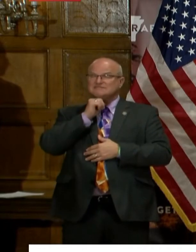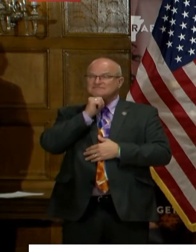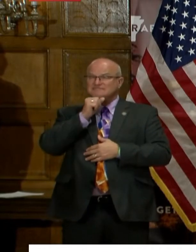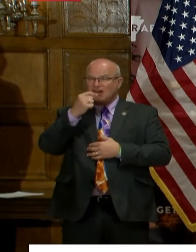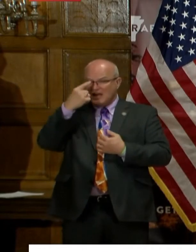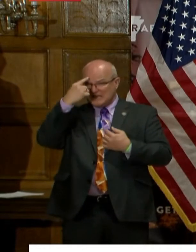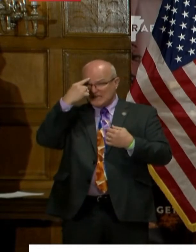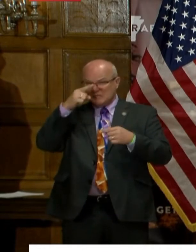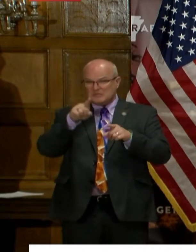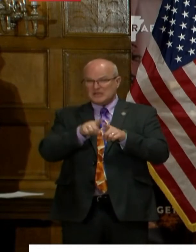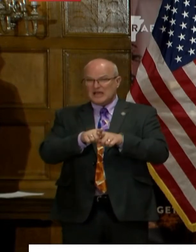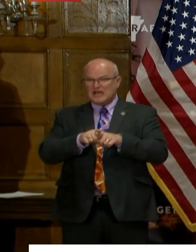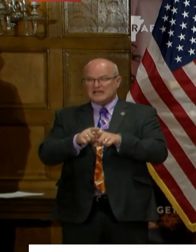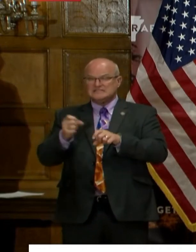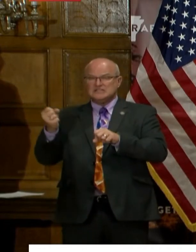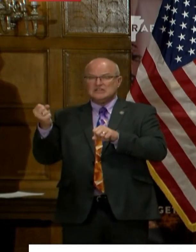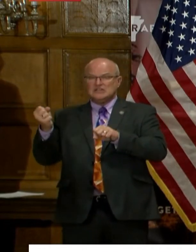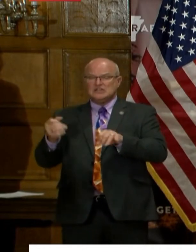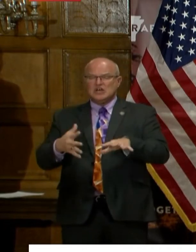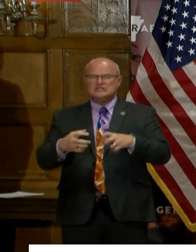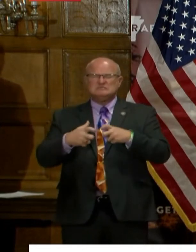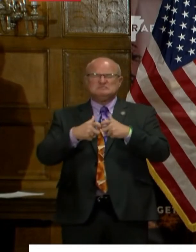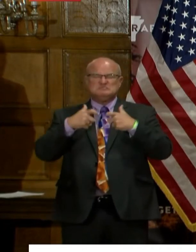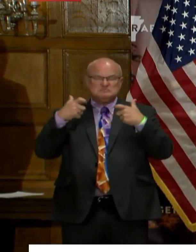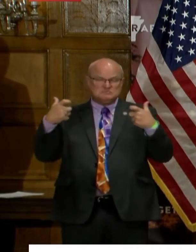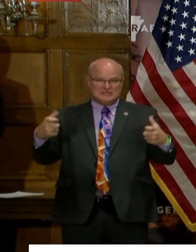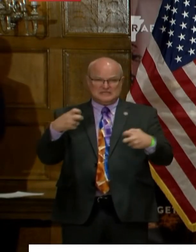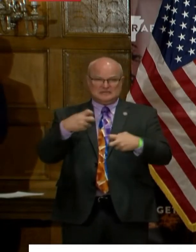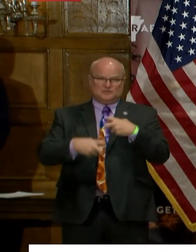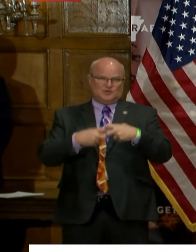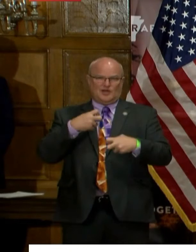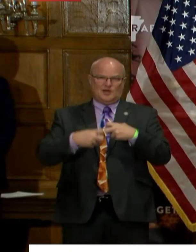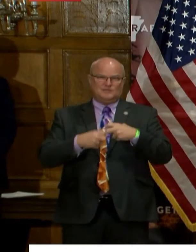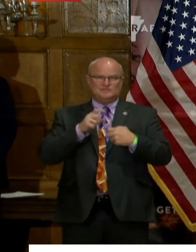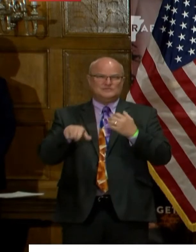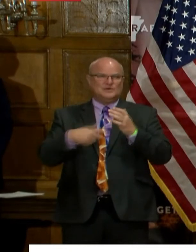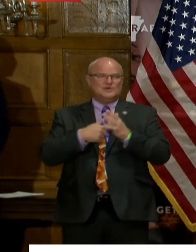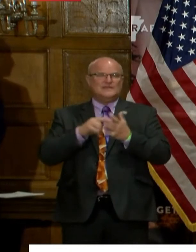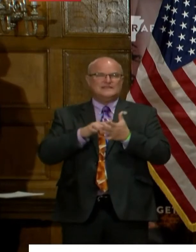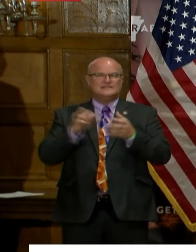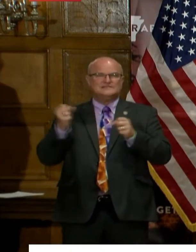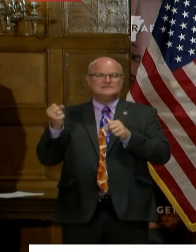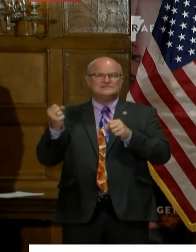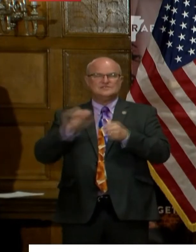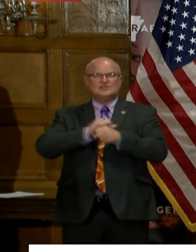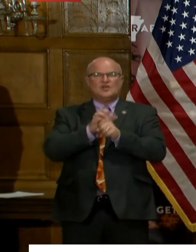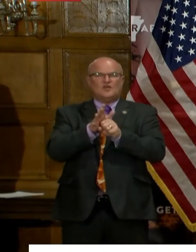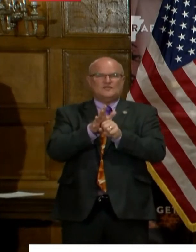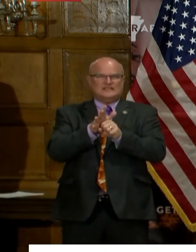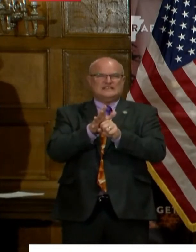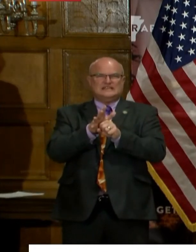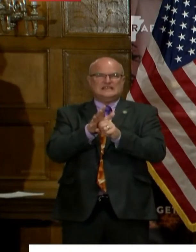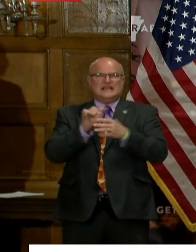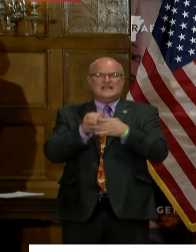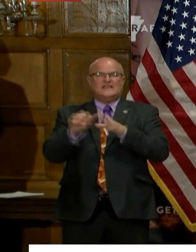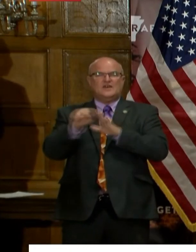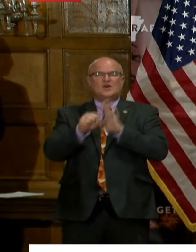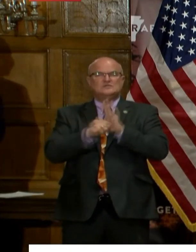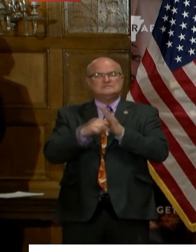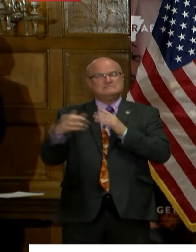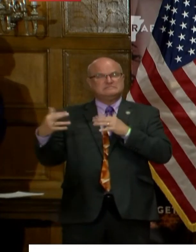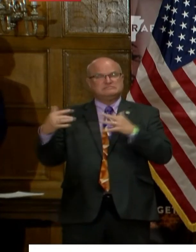non-compliance can cause some huge problems when it comes to this COVID-19 disease that our whole state is battling.